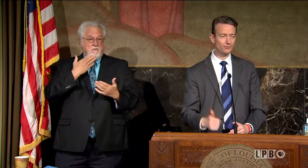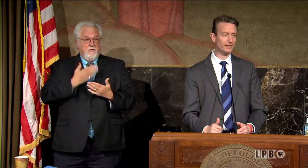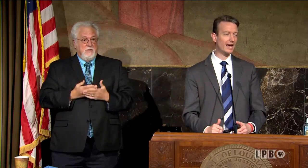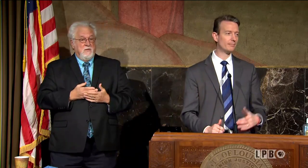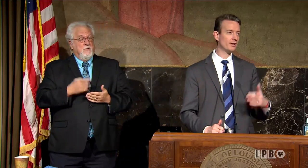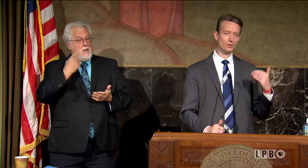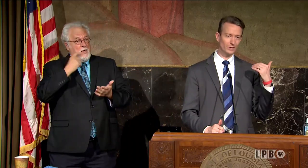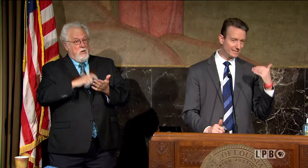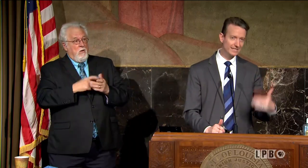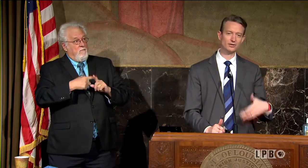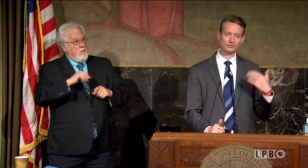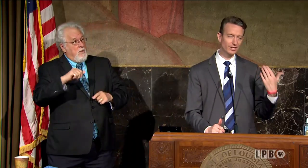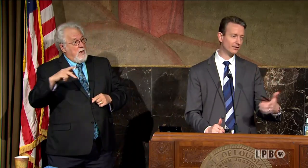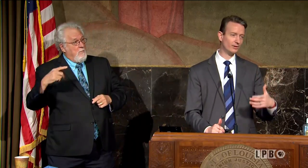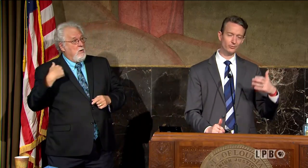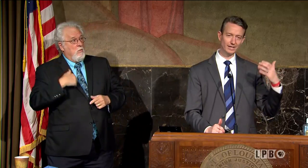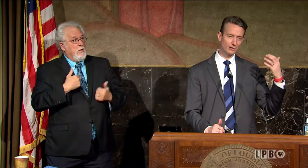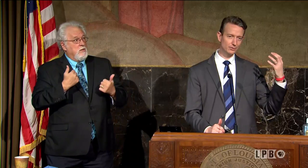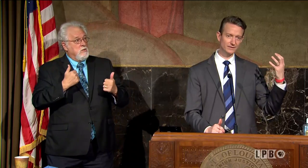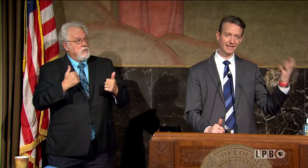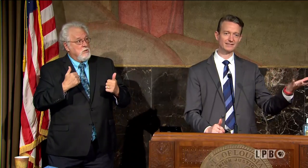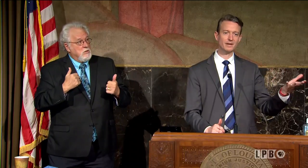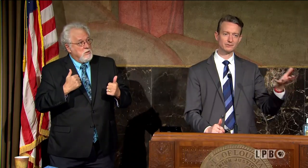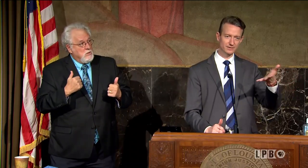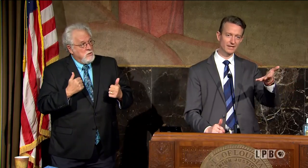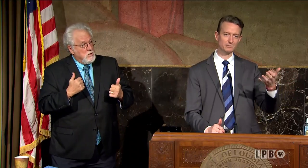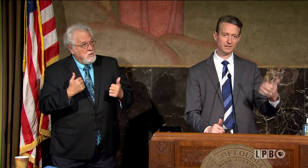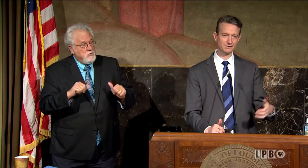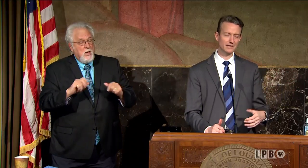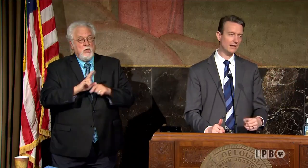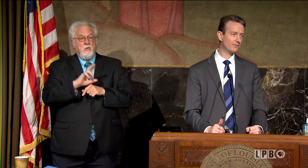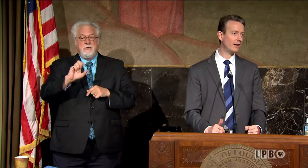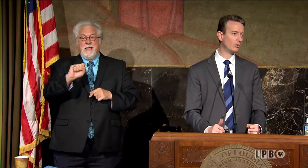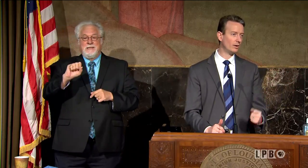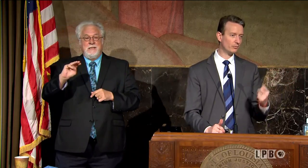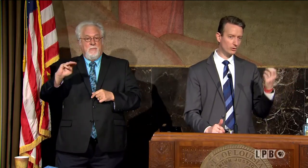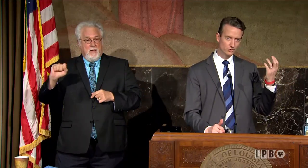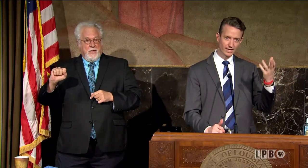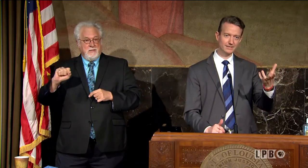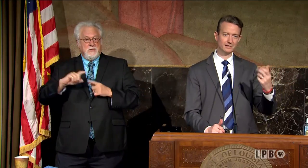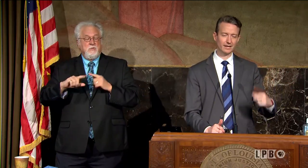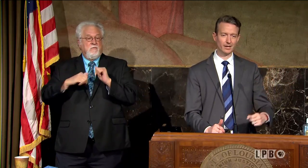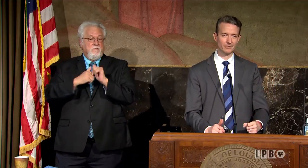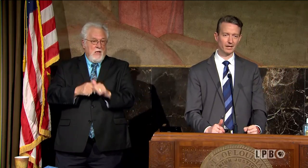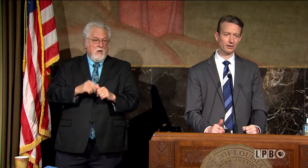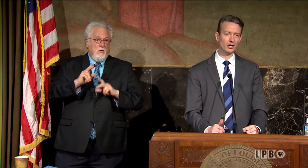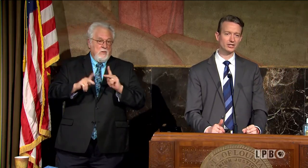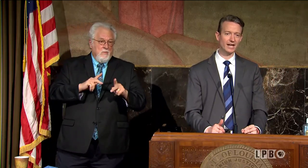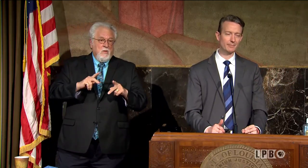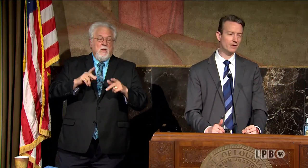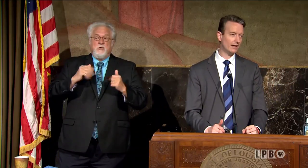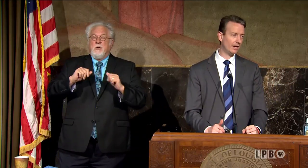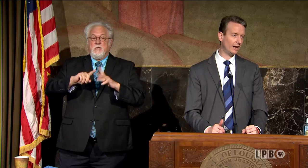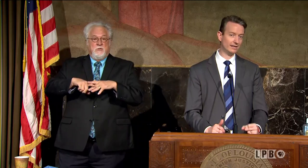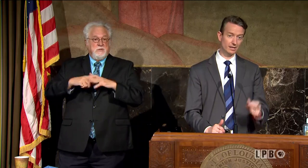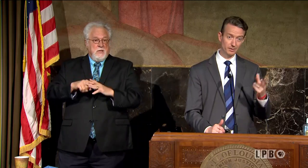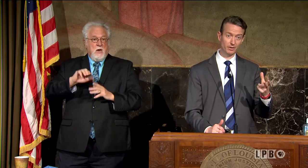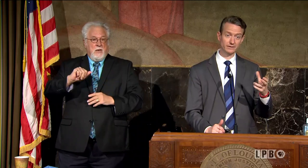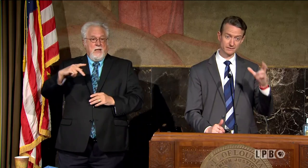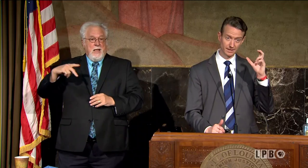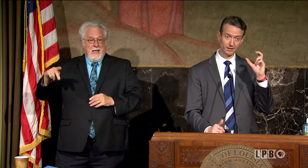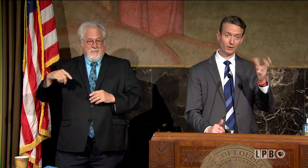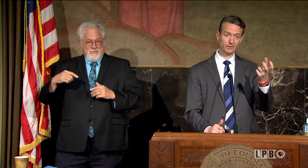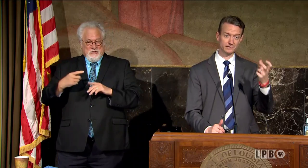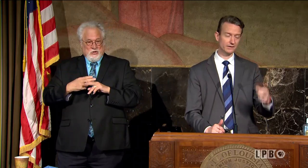as I noted from the app, we continue to try to iterate. We now use SMS or text-based follow-up. We're trying to launch an app in the